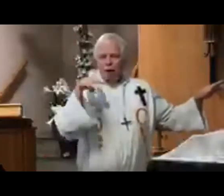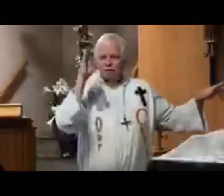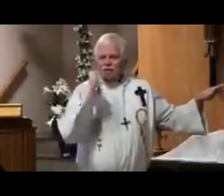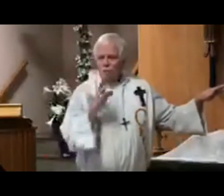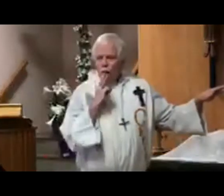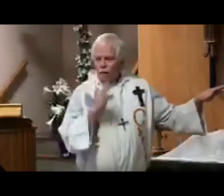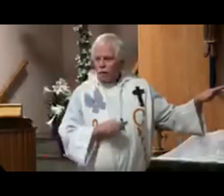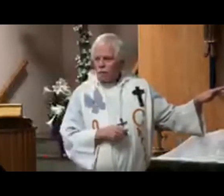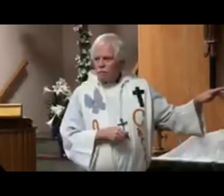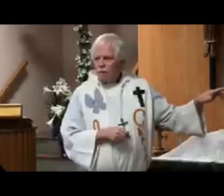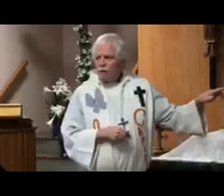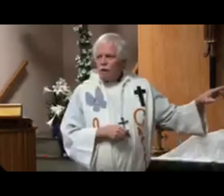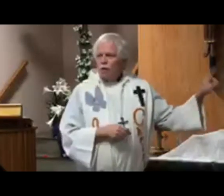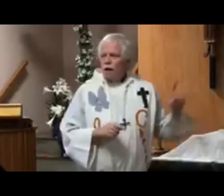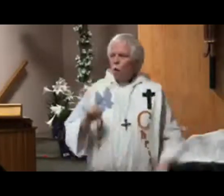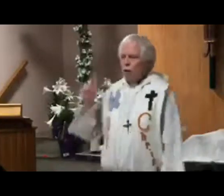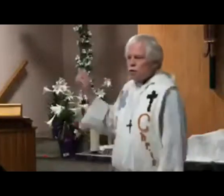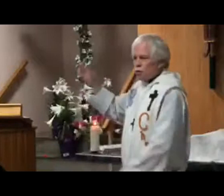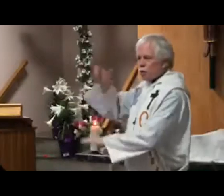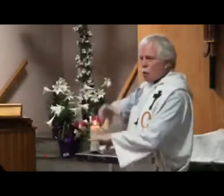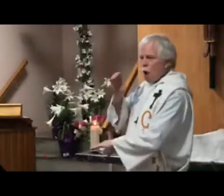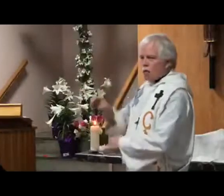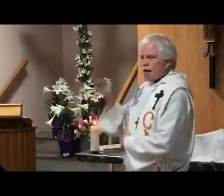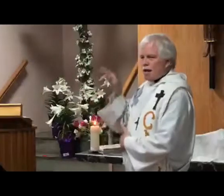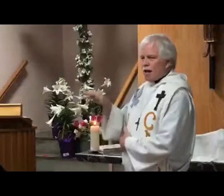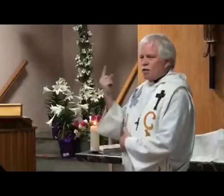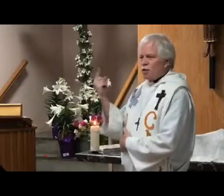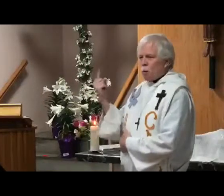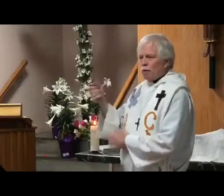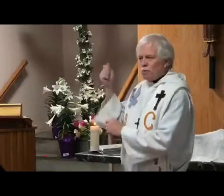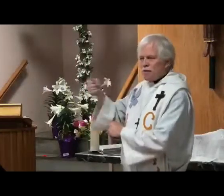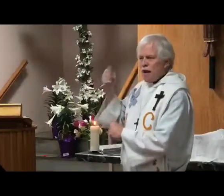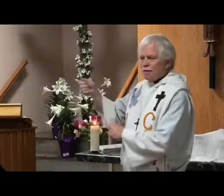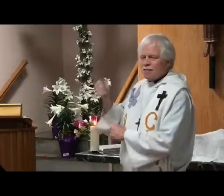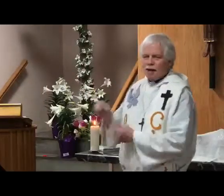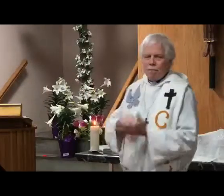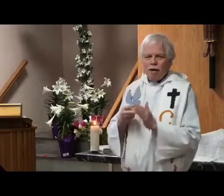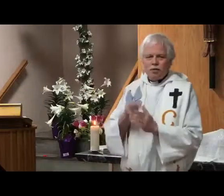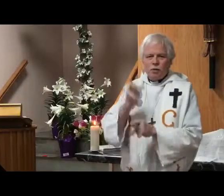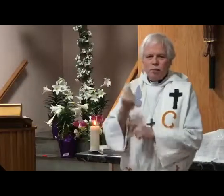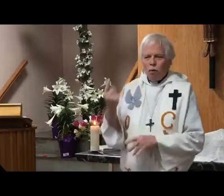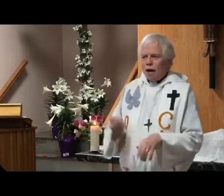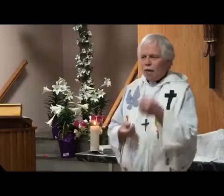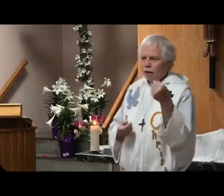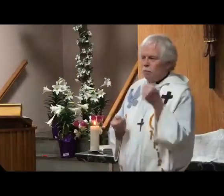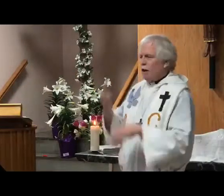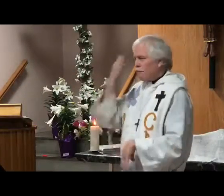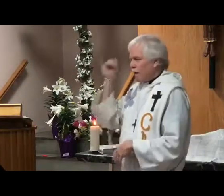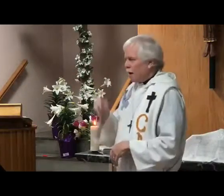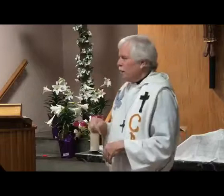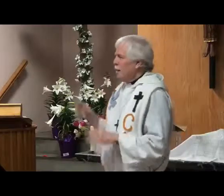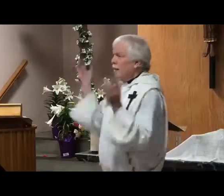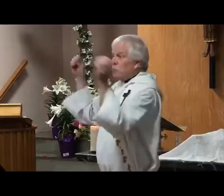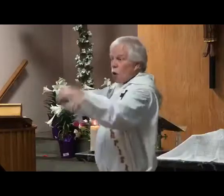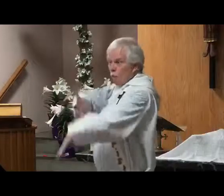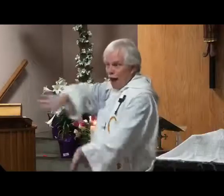touched baptism water. You then went to the cross and touched one of those nails, and I meant to keep one out here, and I